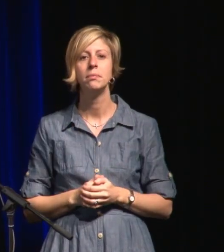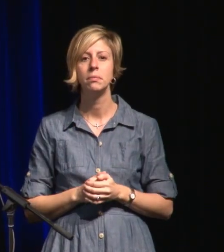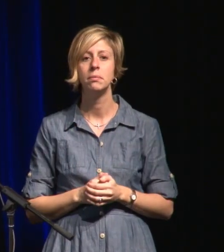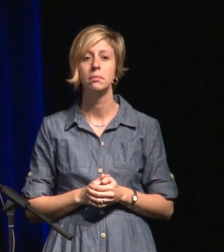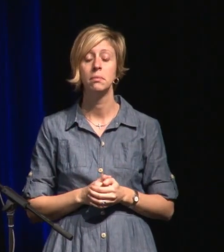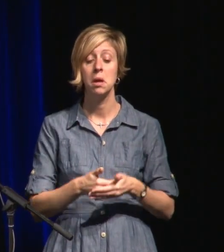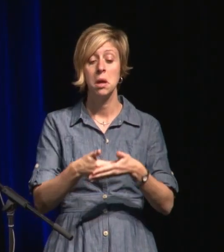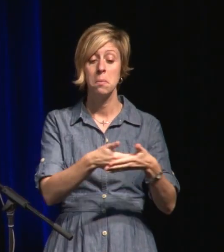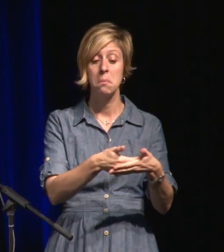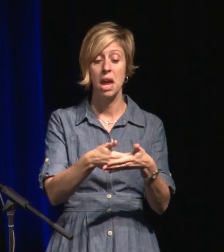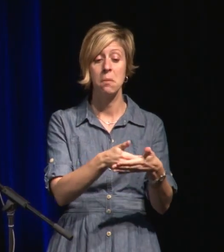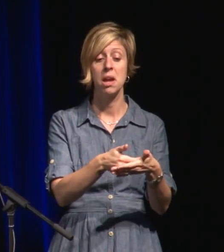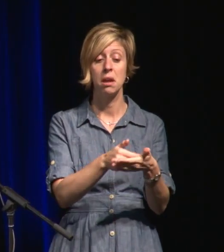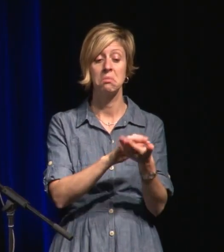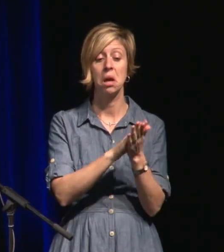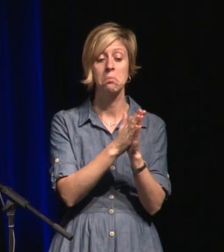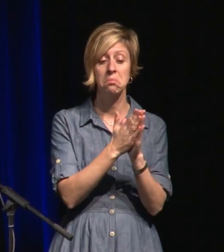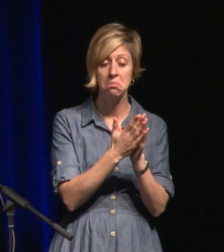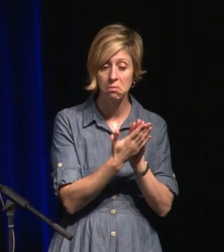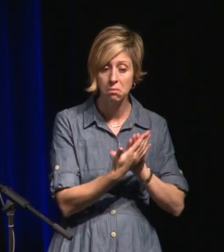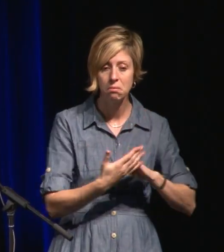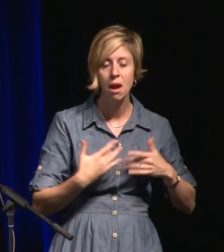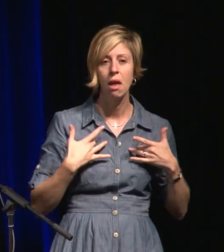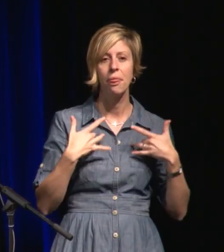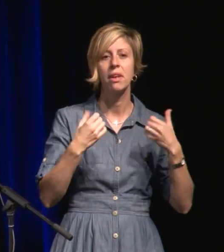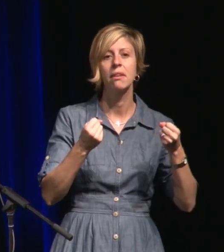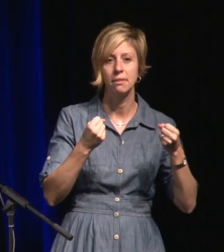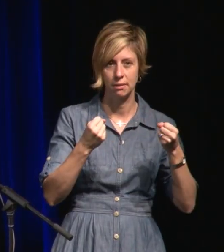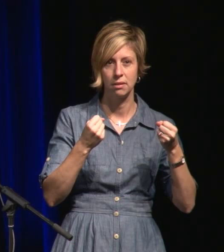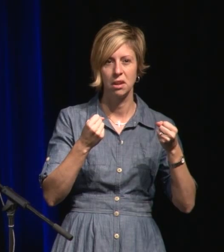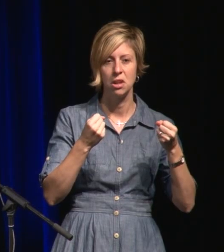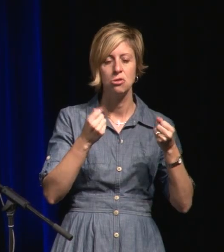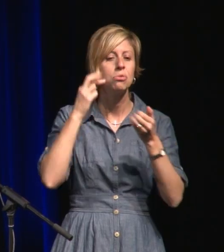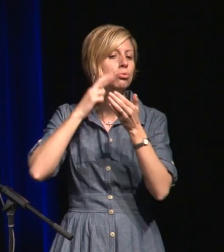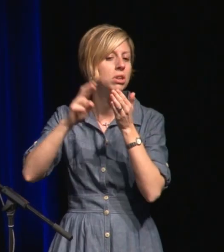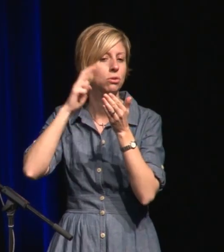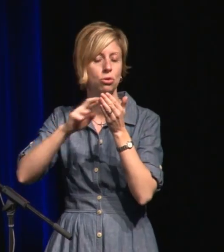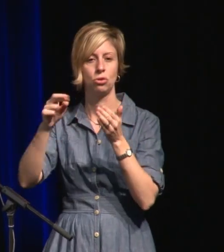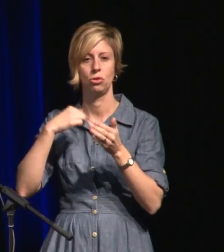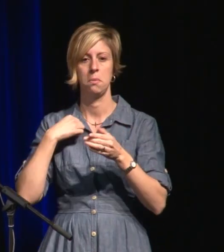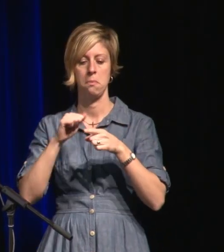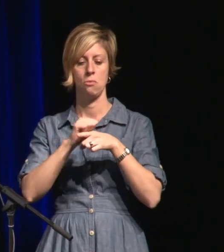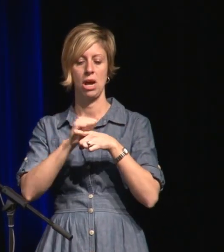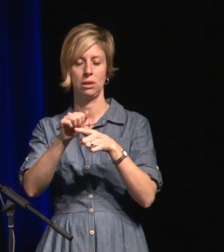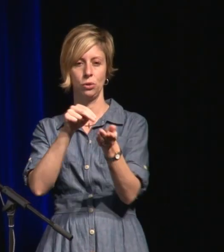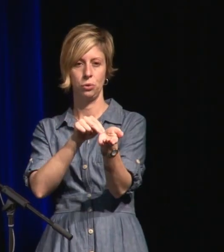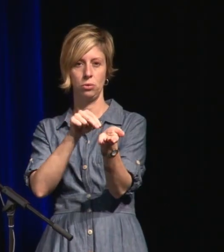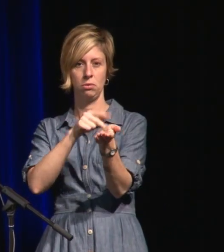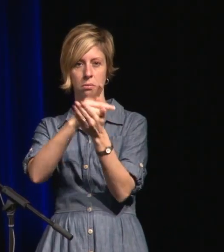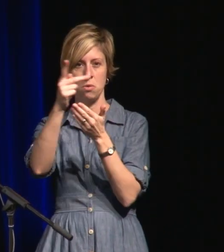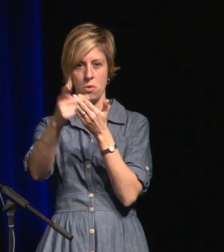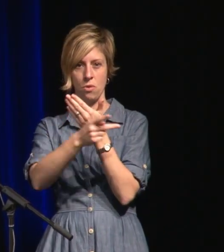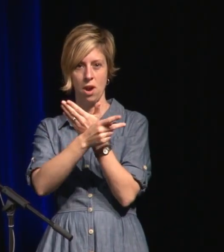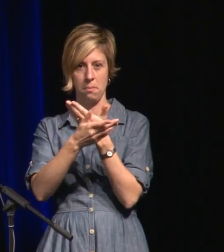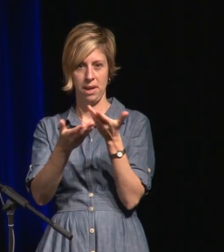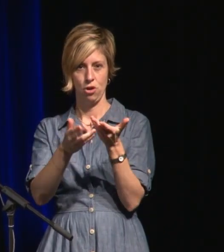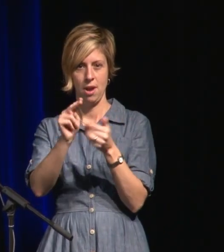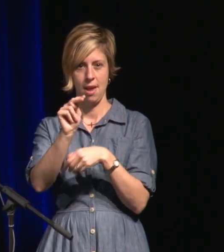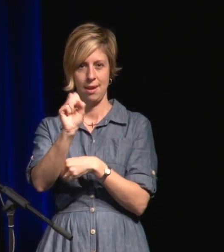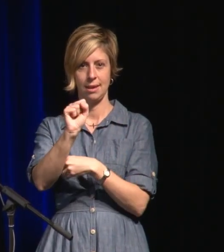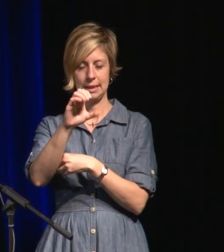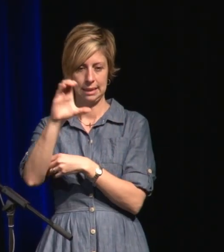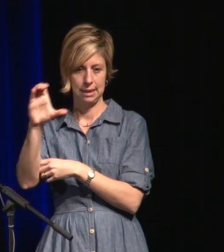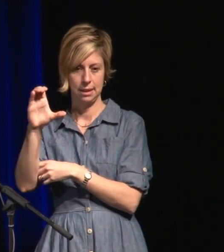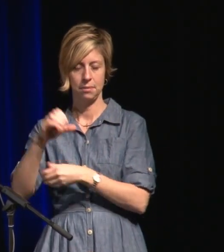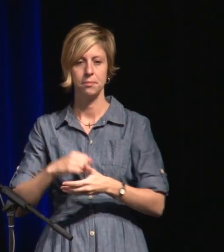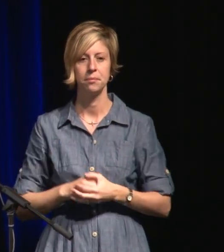stabilized, Gabrielle looked into the practical nursing program at NSCC. But she soon realized, unfortunately, that she did